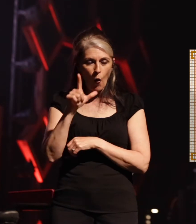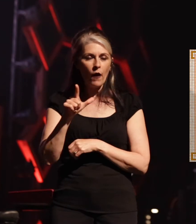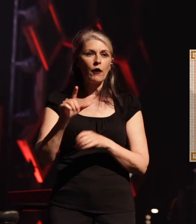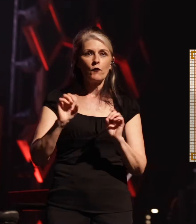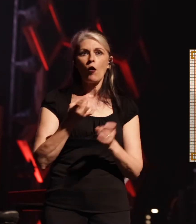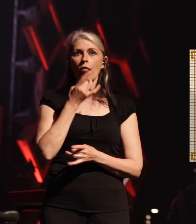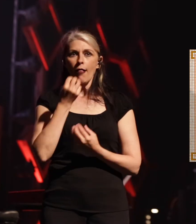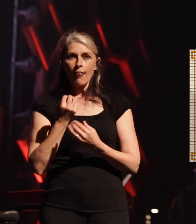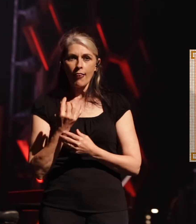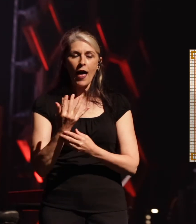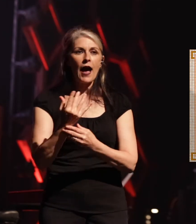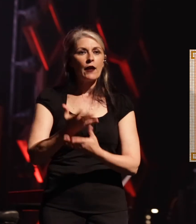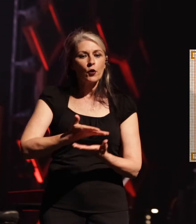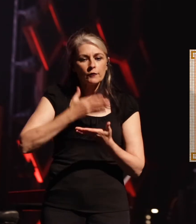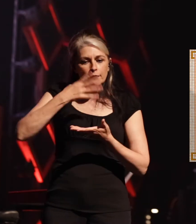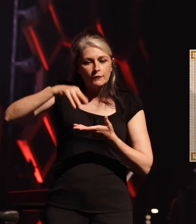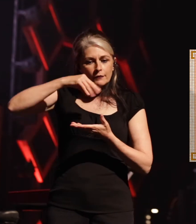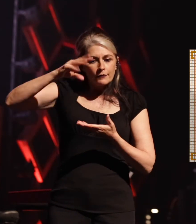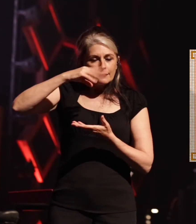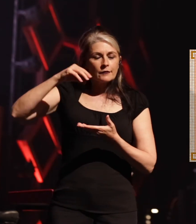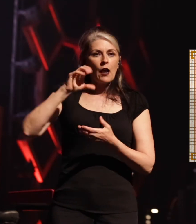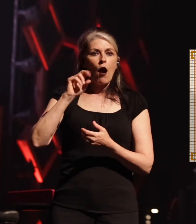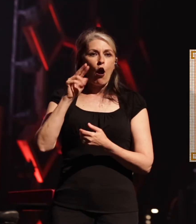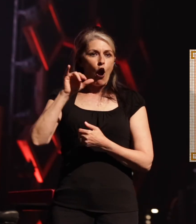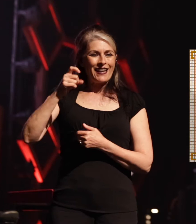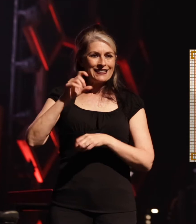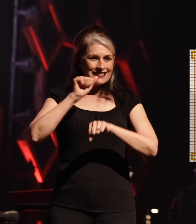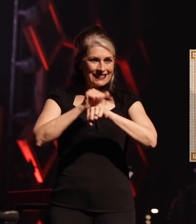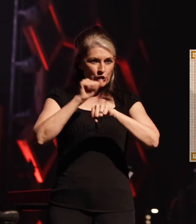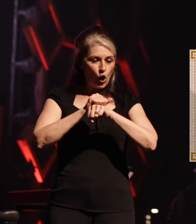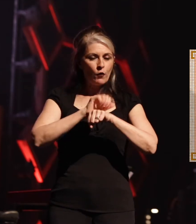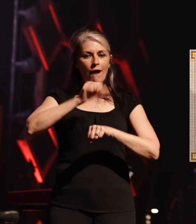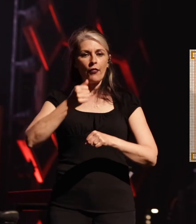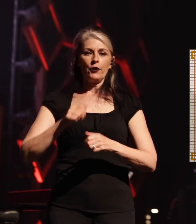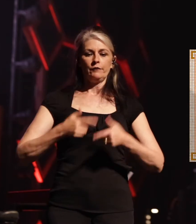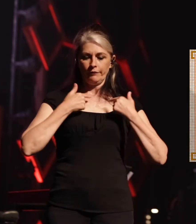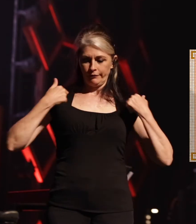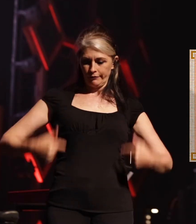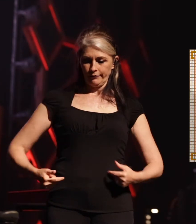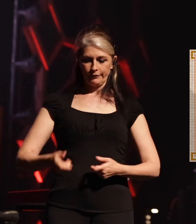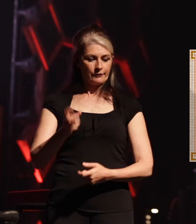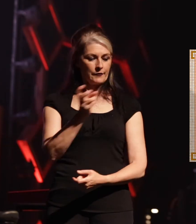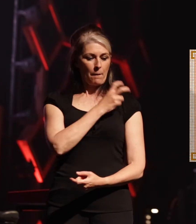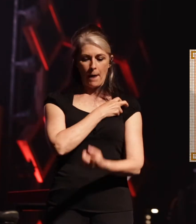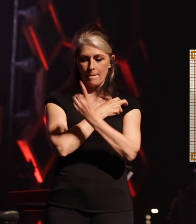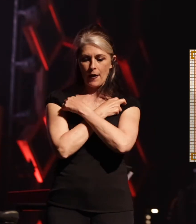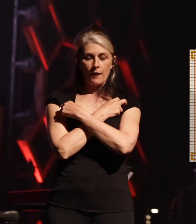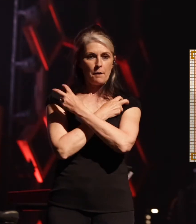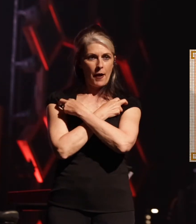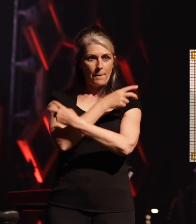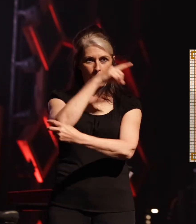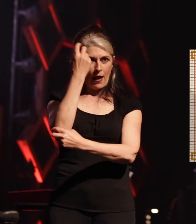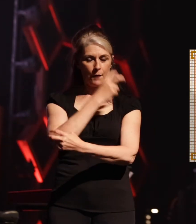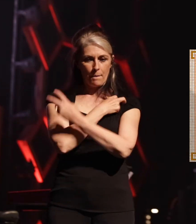fragrant incense, an onyx stone, and other gems to be mounted on the ephod of the breastpiece. Then have them make